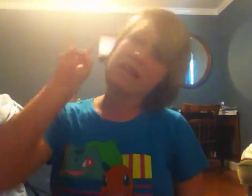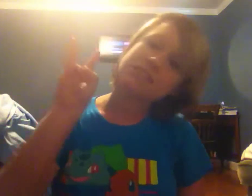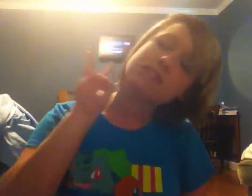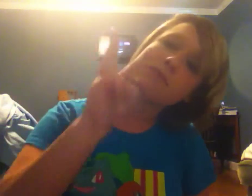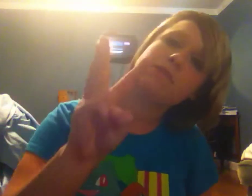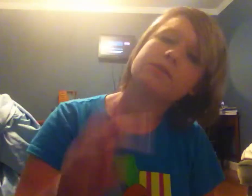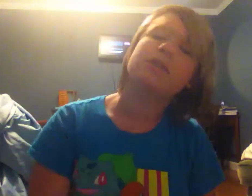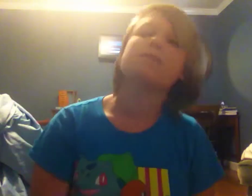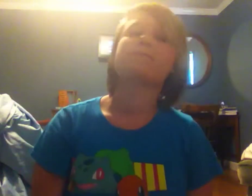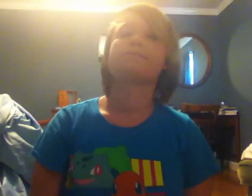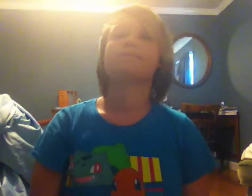lastly, number